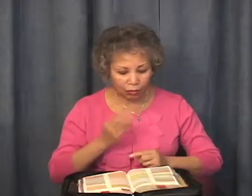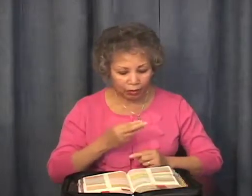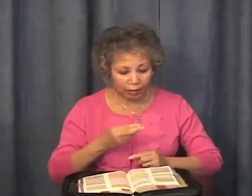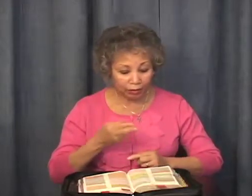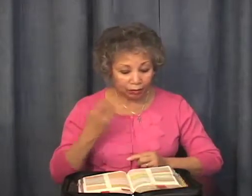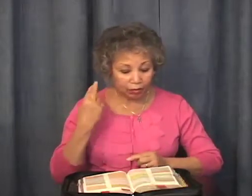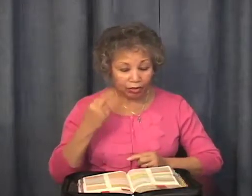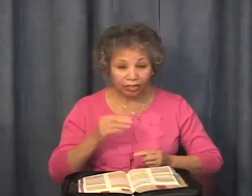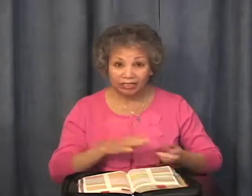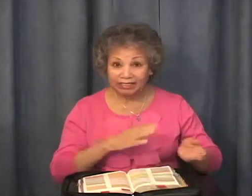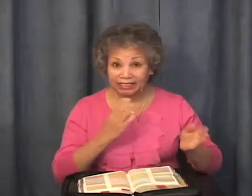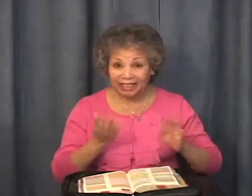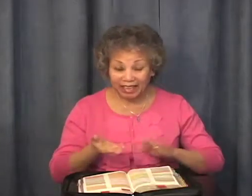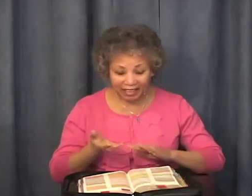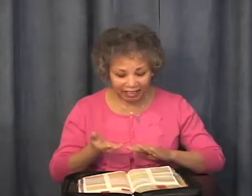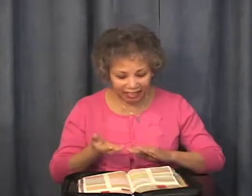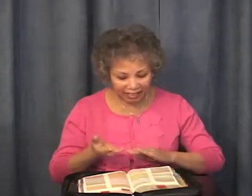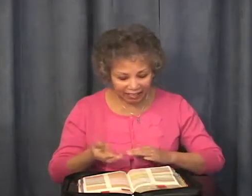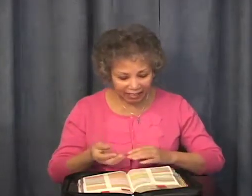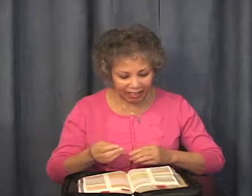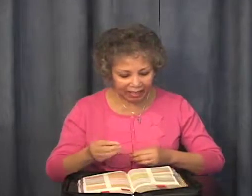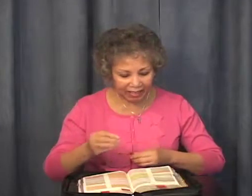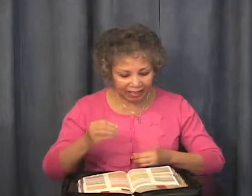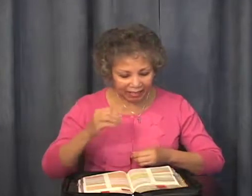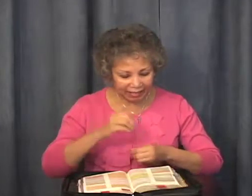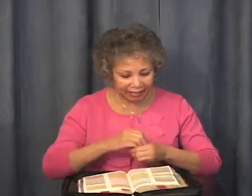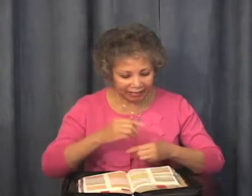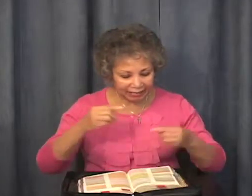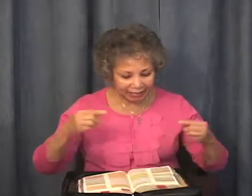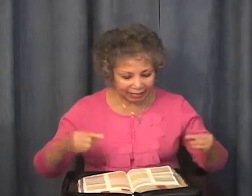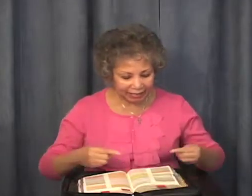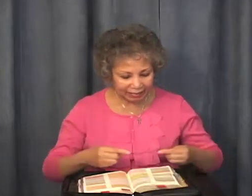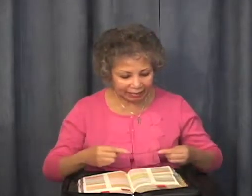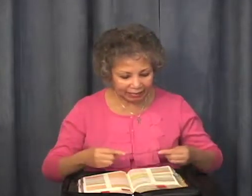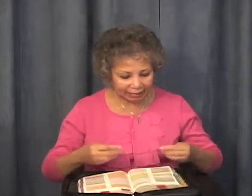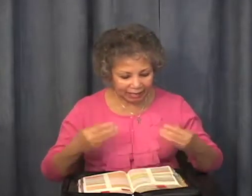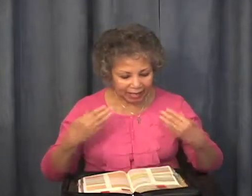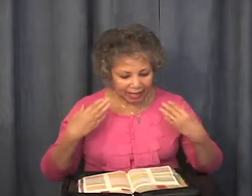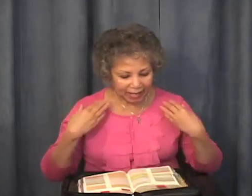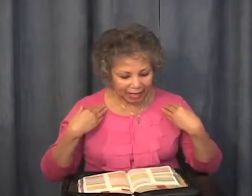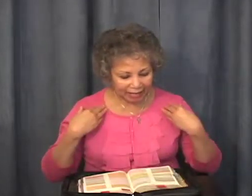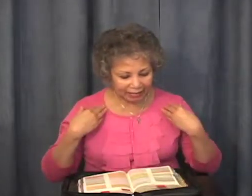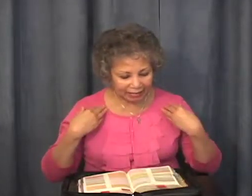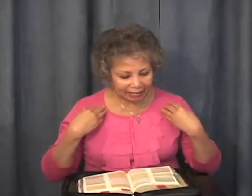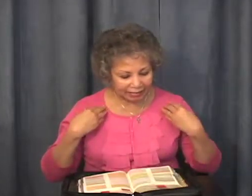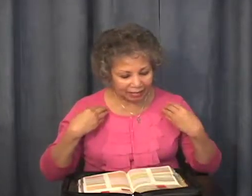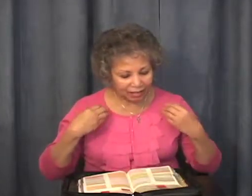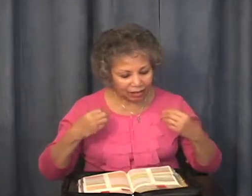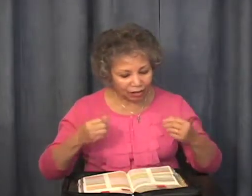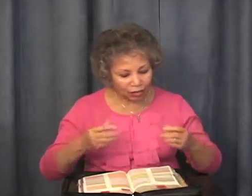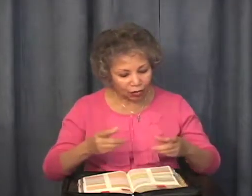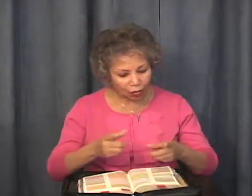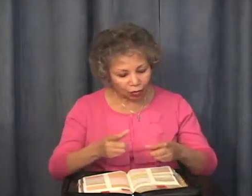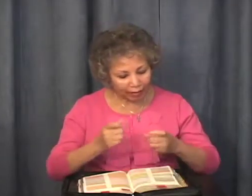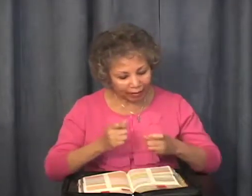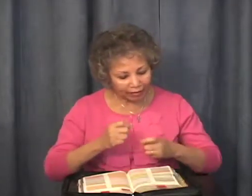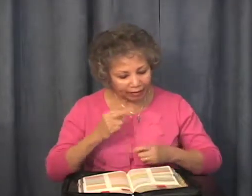we were dead in sins, has quickened